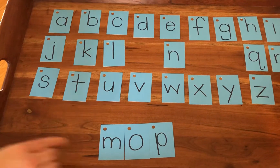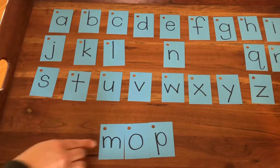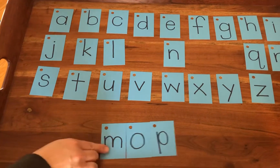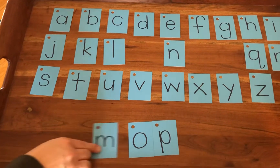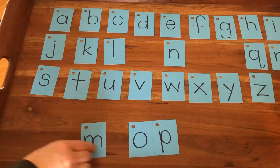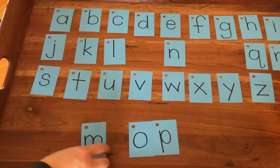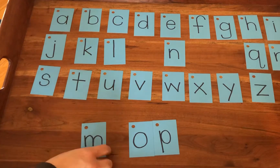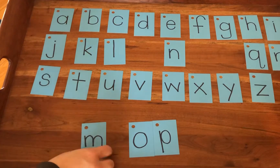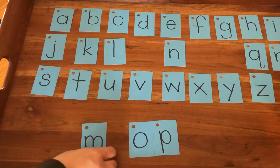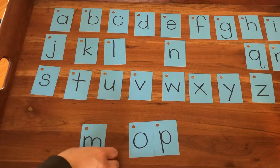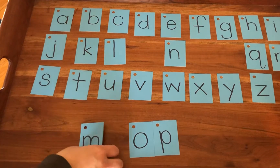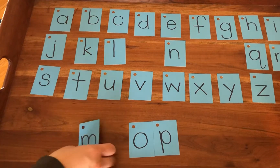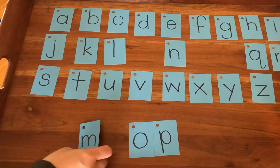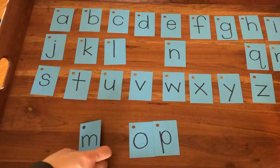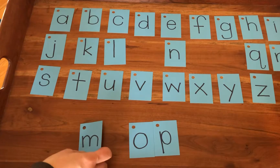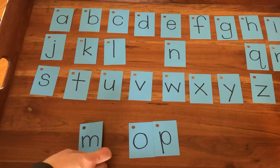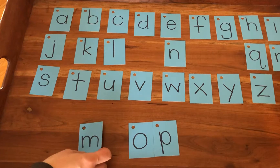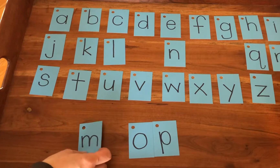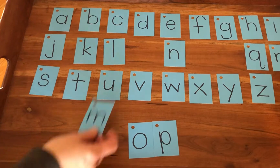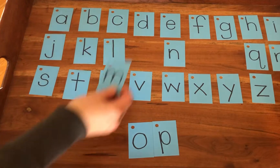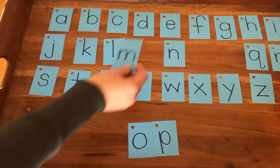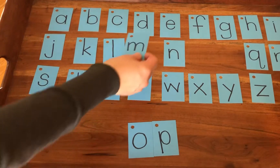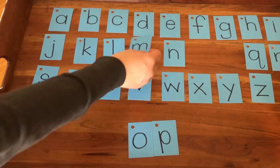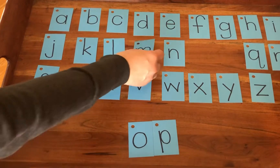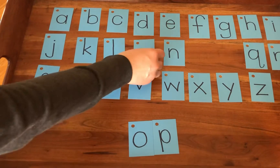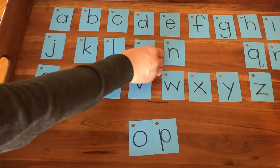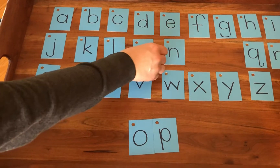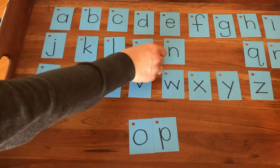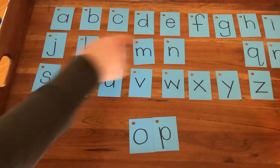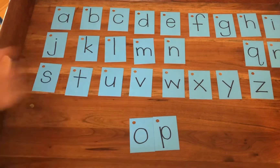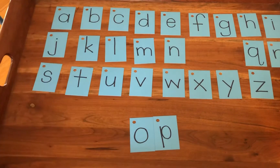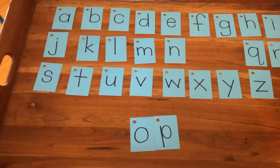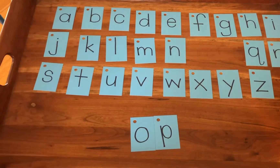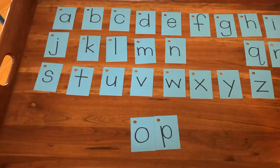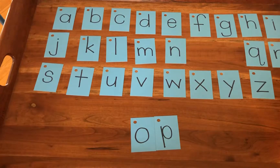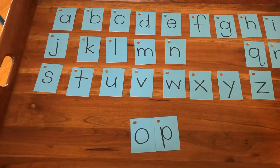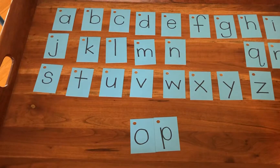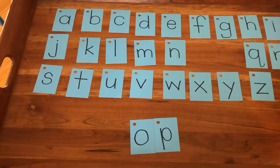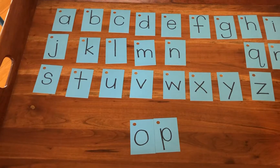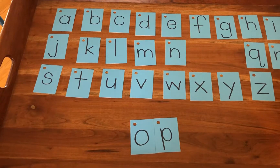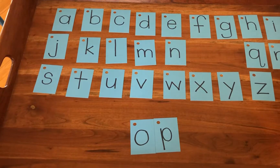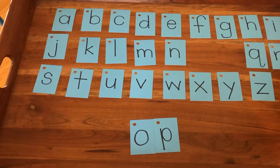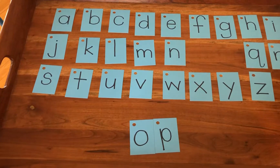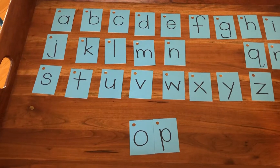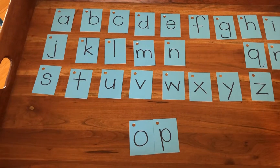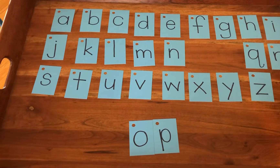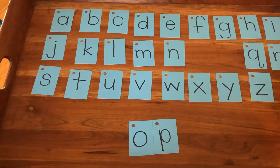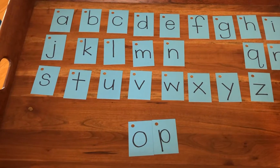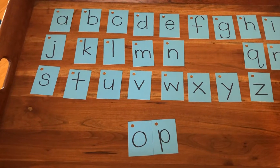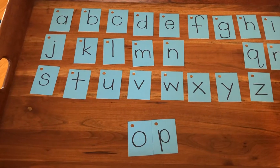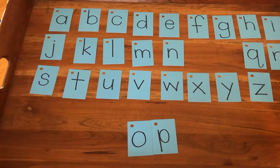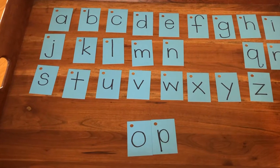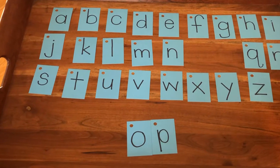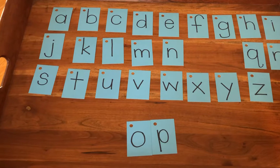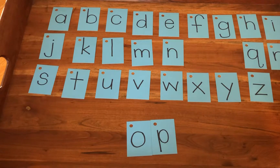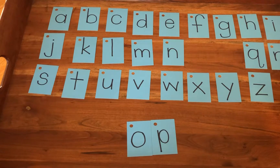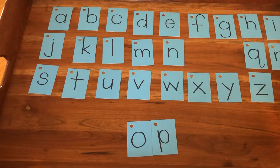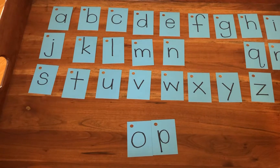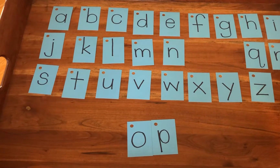Now let's take away the M and build another rhyming word. Can you put your M back? Now let's turn mop